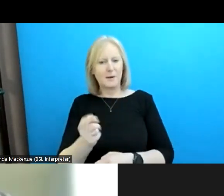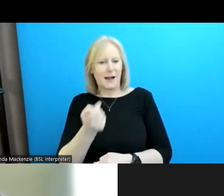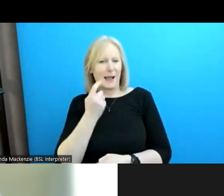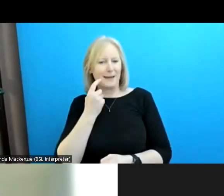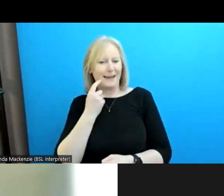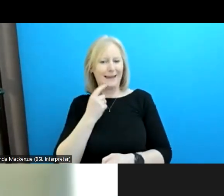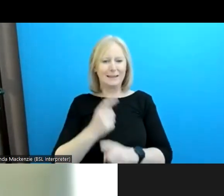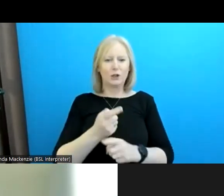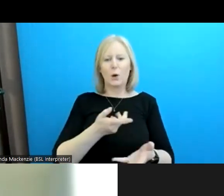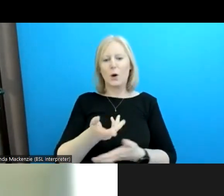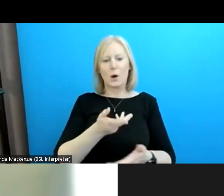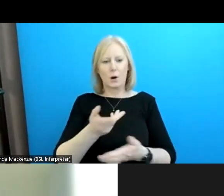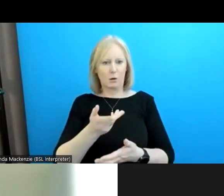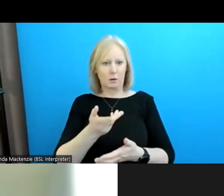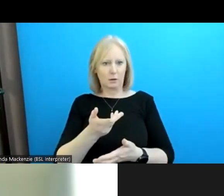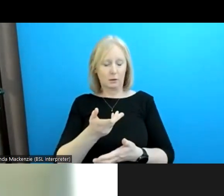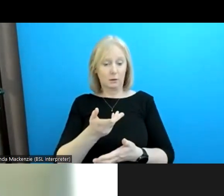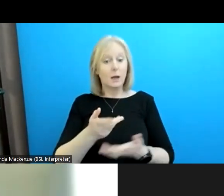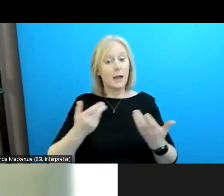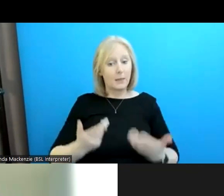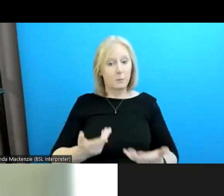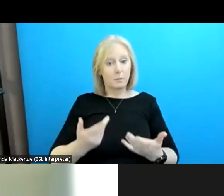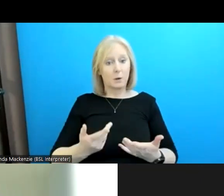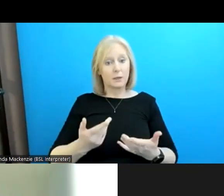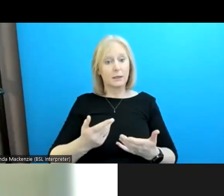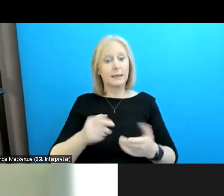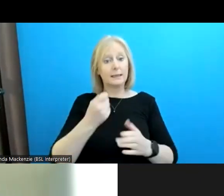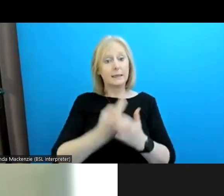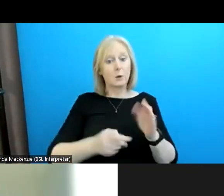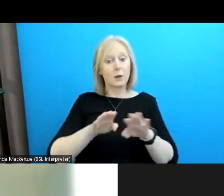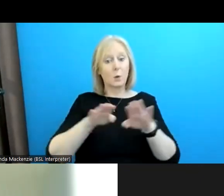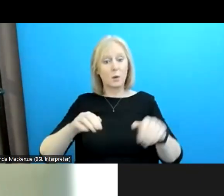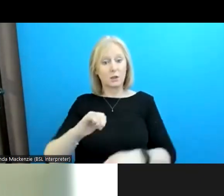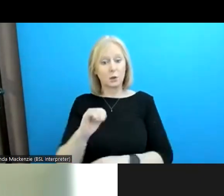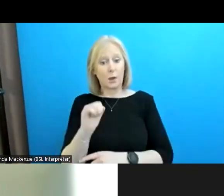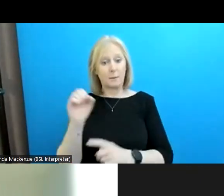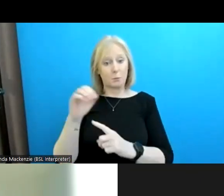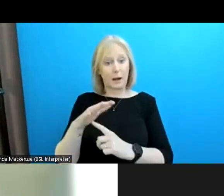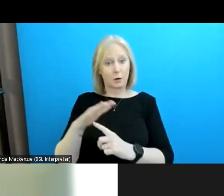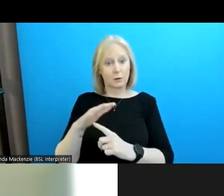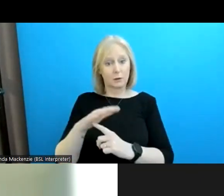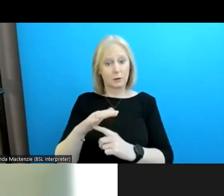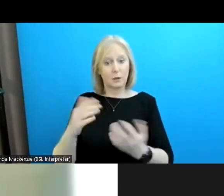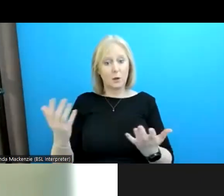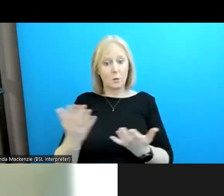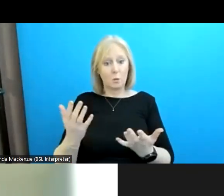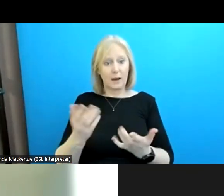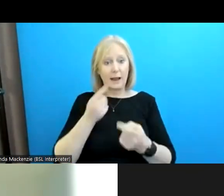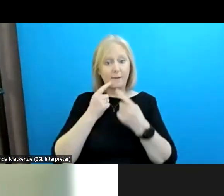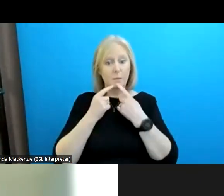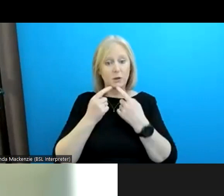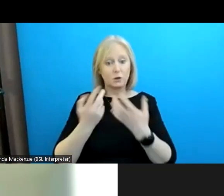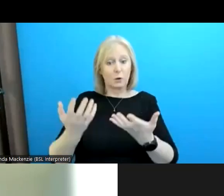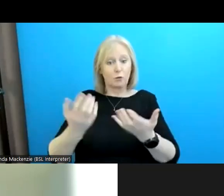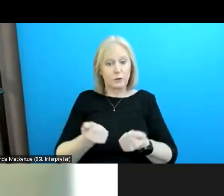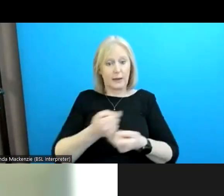it? Currently, Disability Scotland's priorities lie in the information that we've already received from our